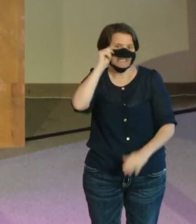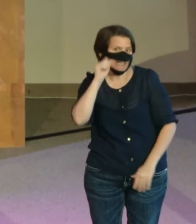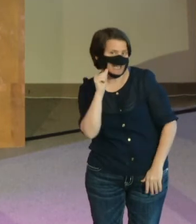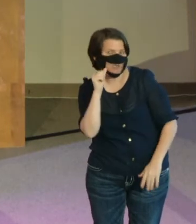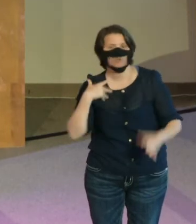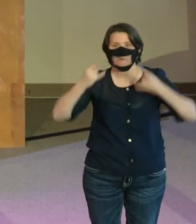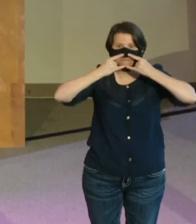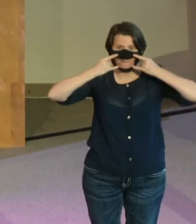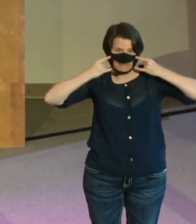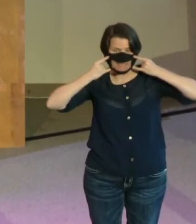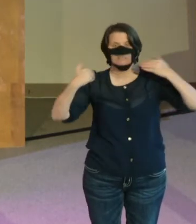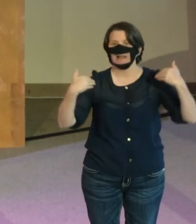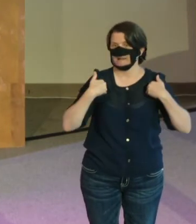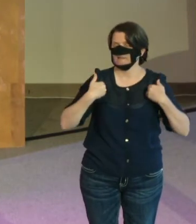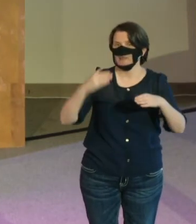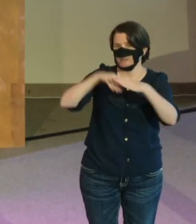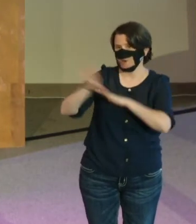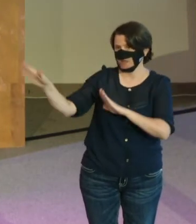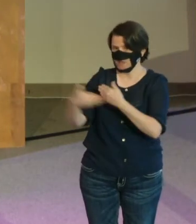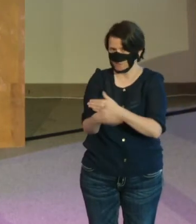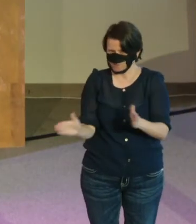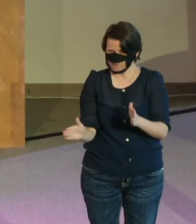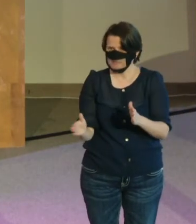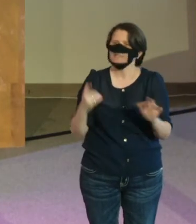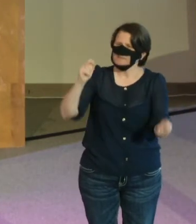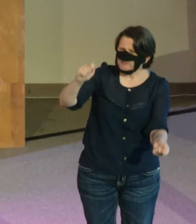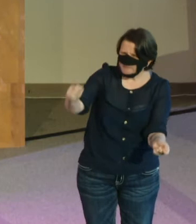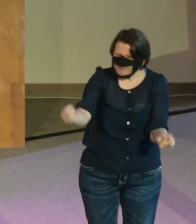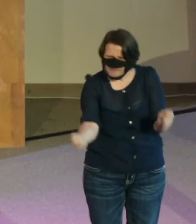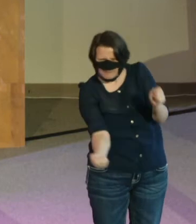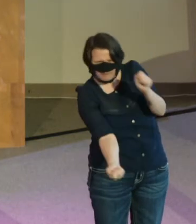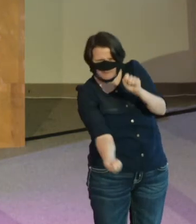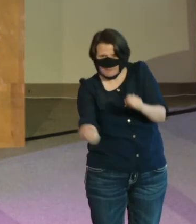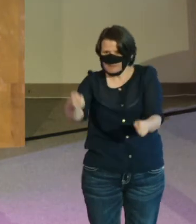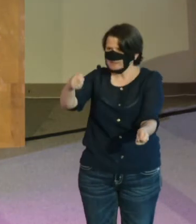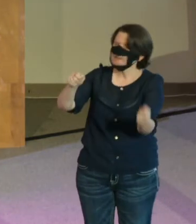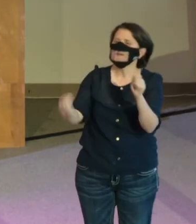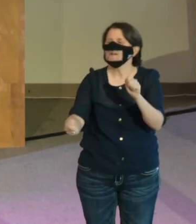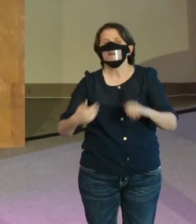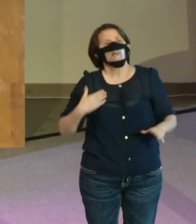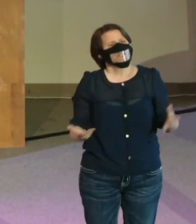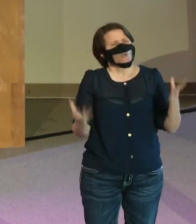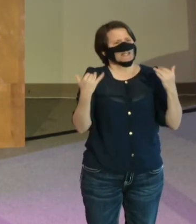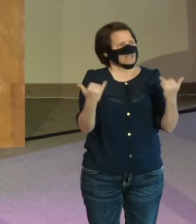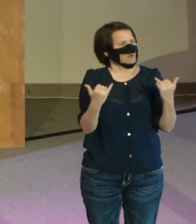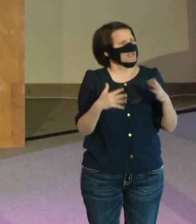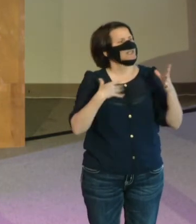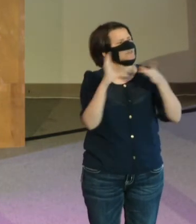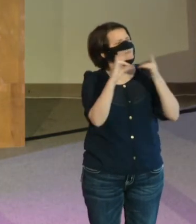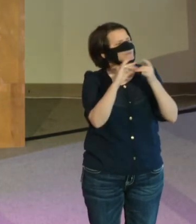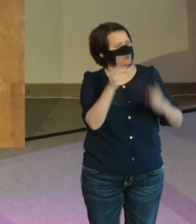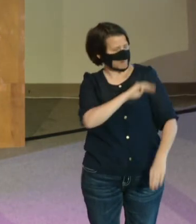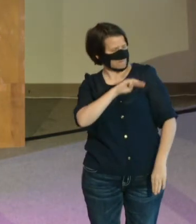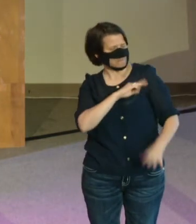room over at the Oaks. So some twisting again. Let's talk about our mission statement. Our mission statement is basically how